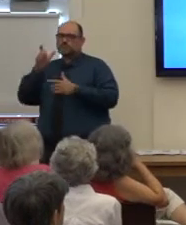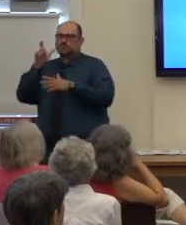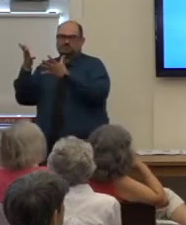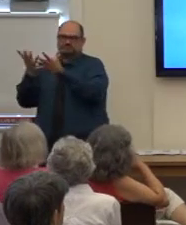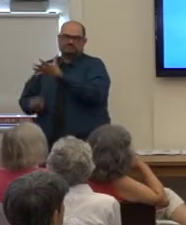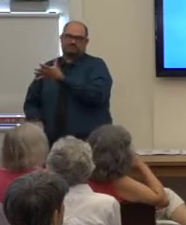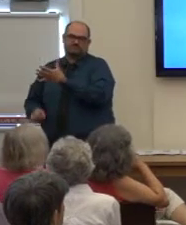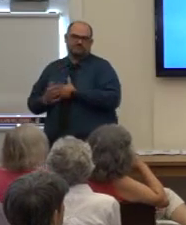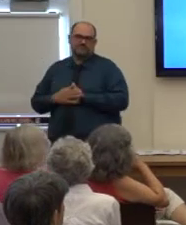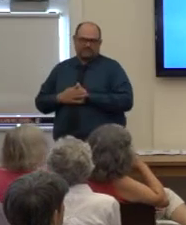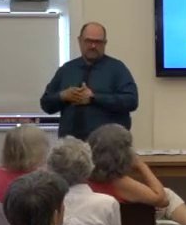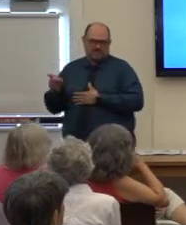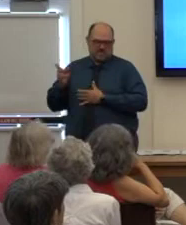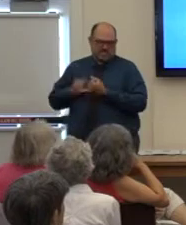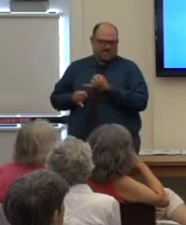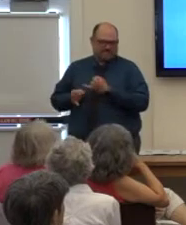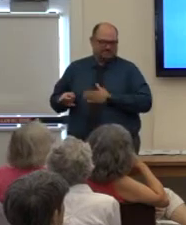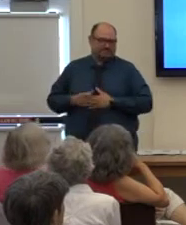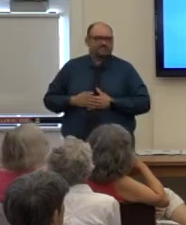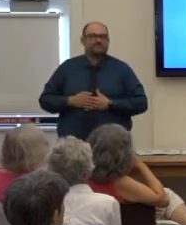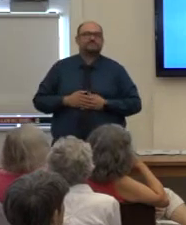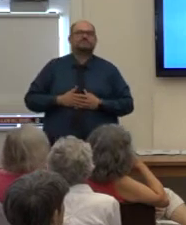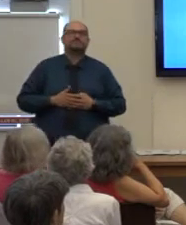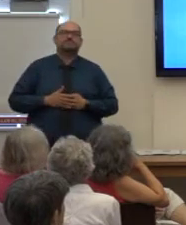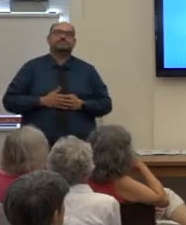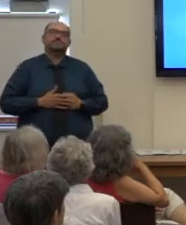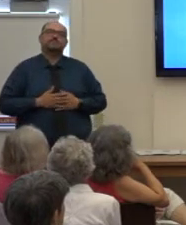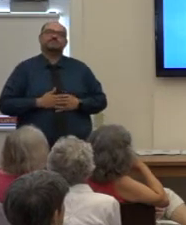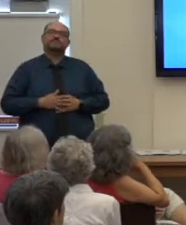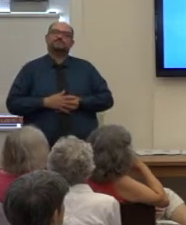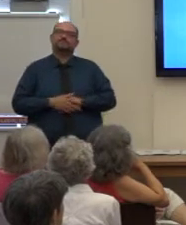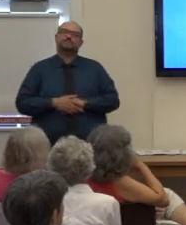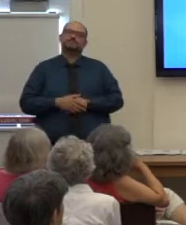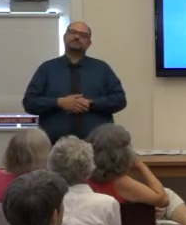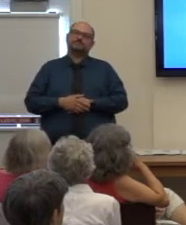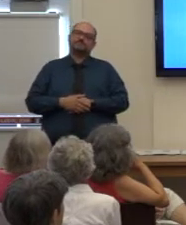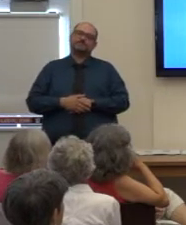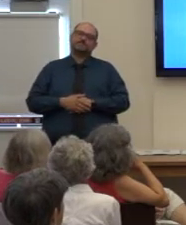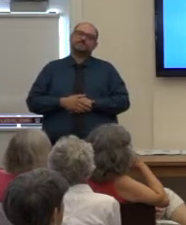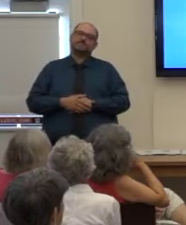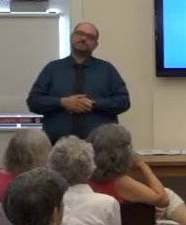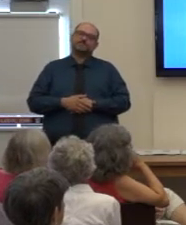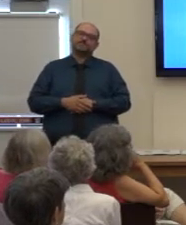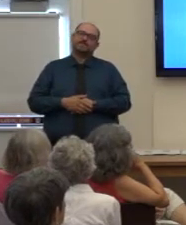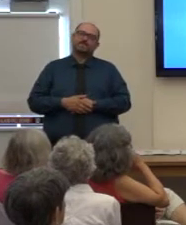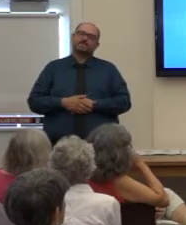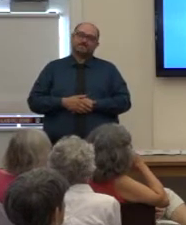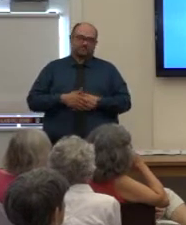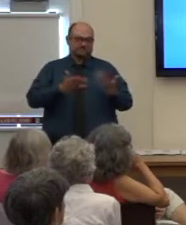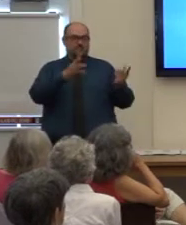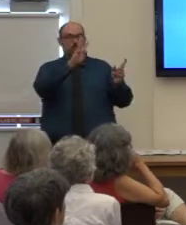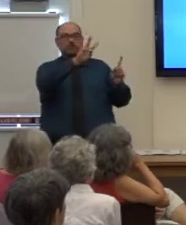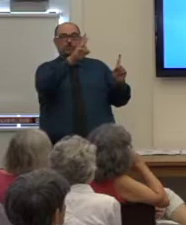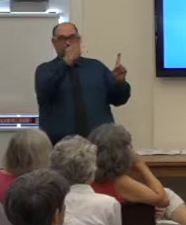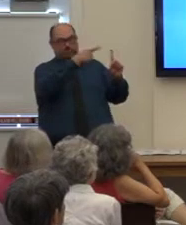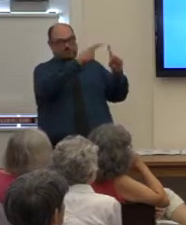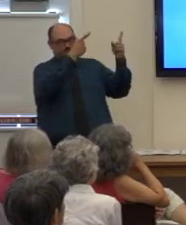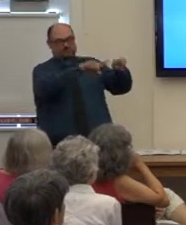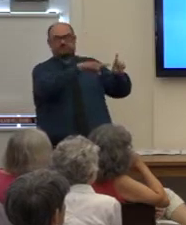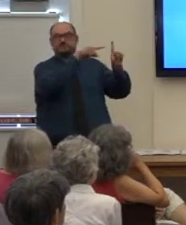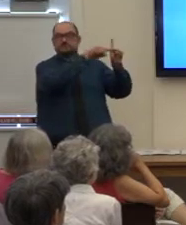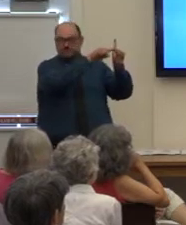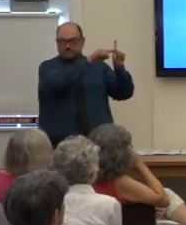Symbolically, at least, by the beginning of the great post-World War II tourist influx, Chilmark had